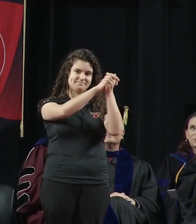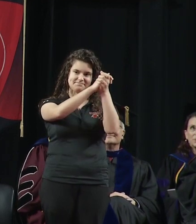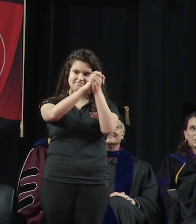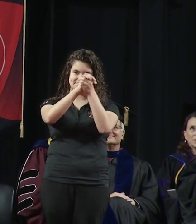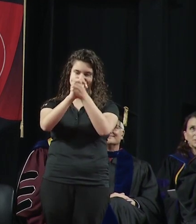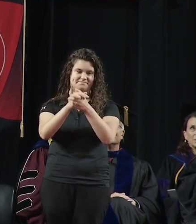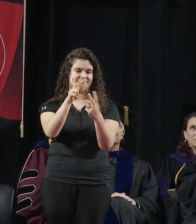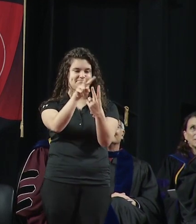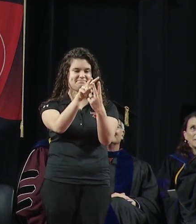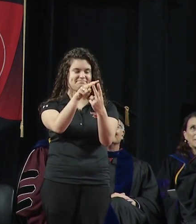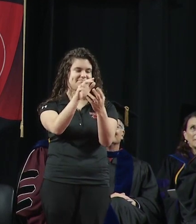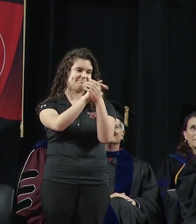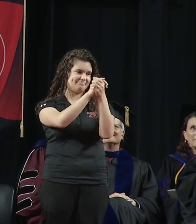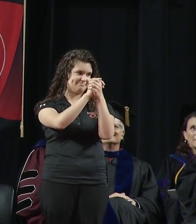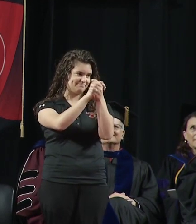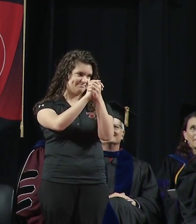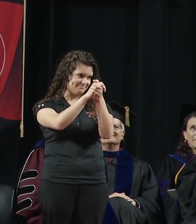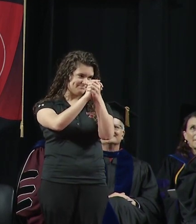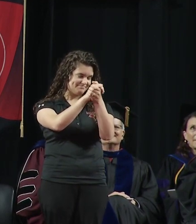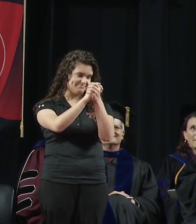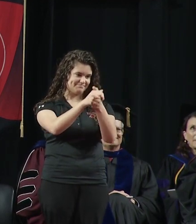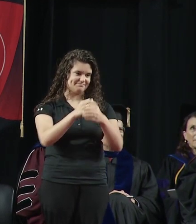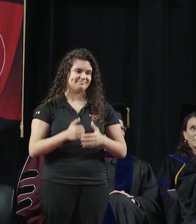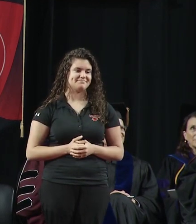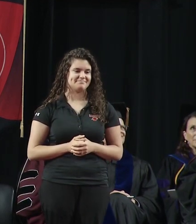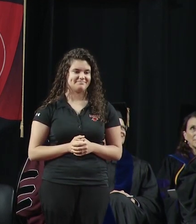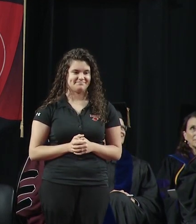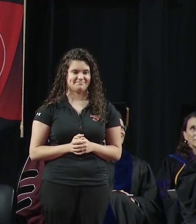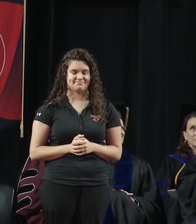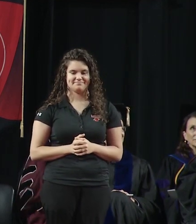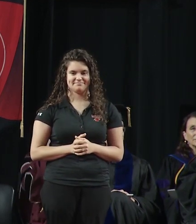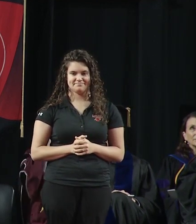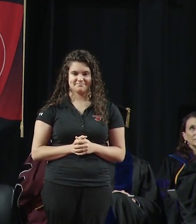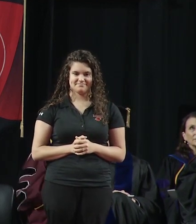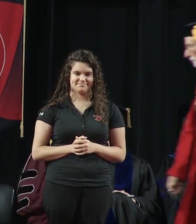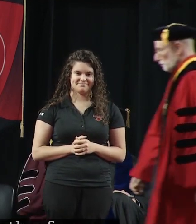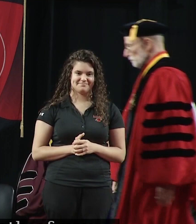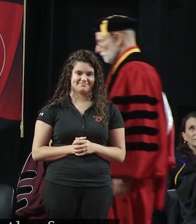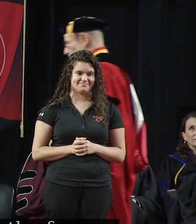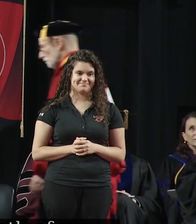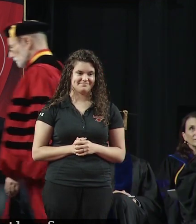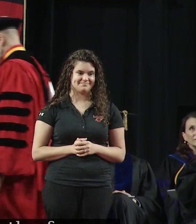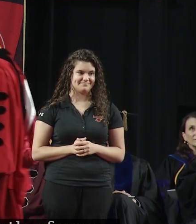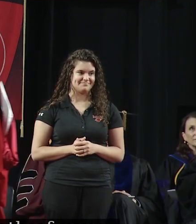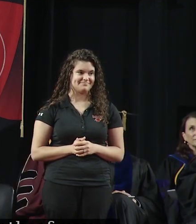Congratulations to both of you. That is phenomenal.